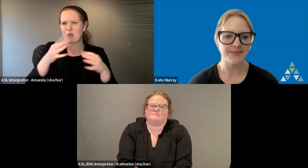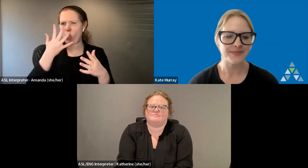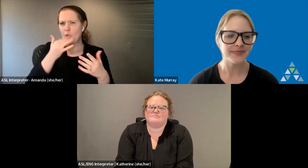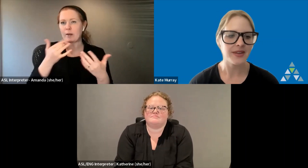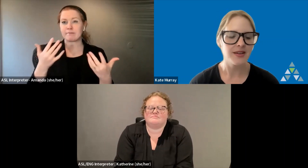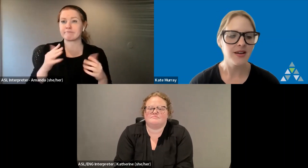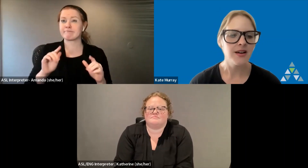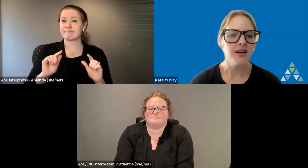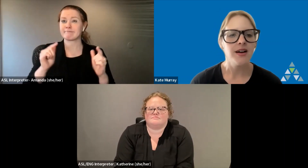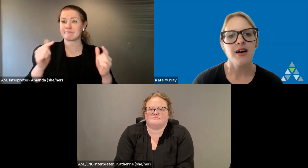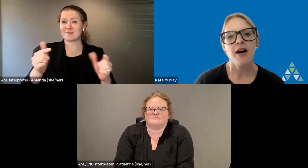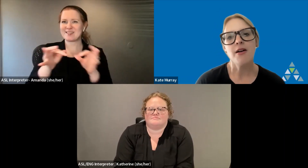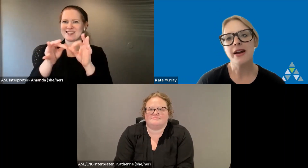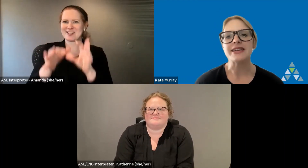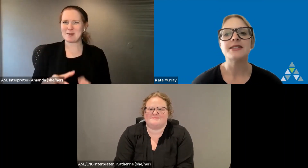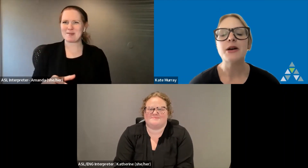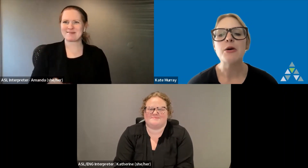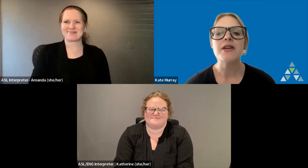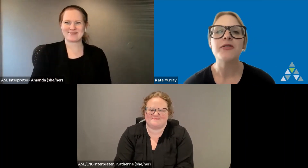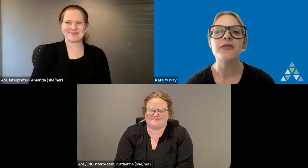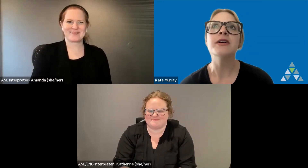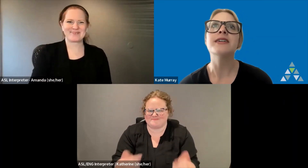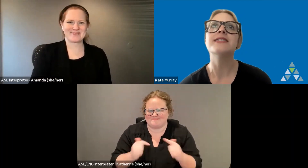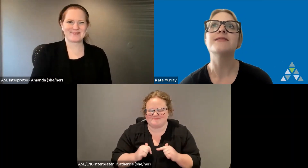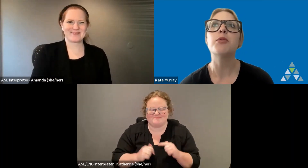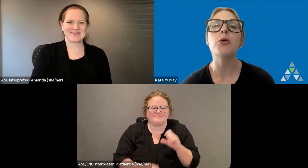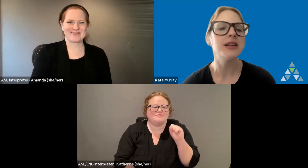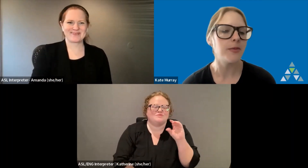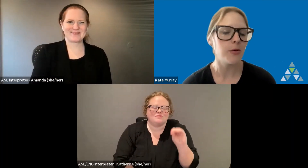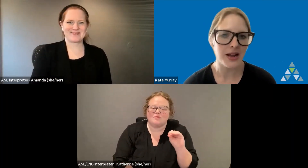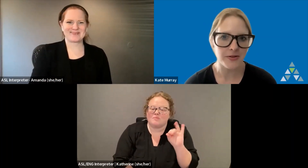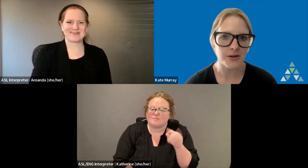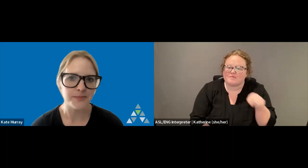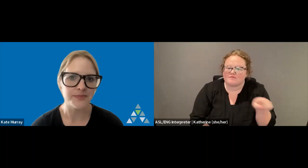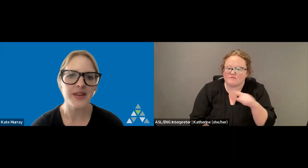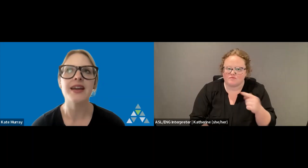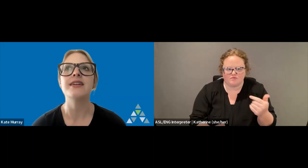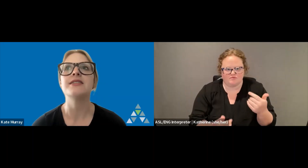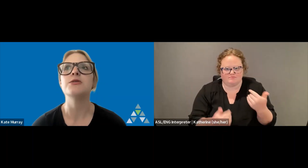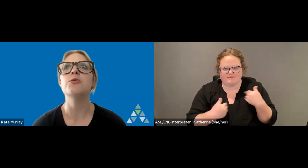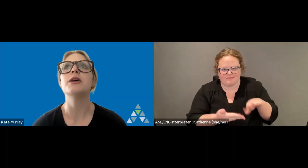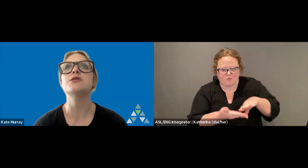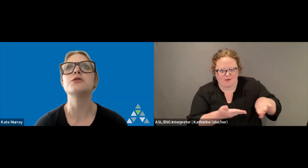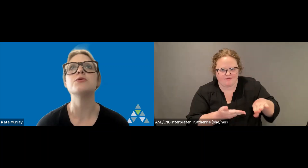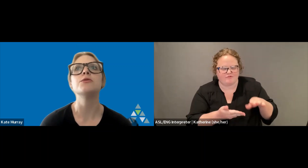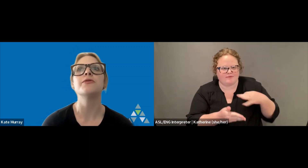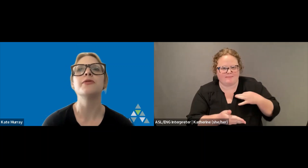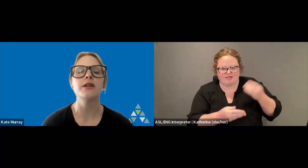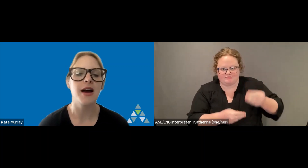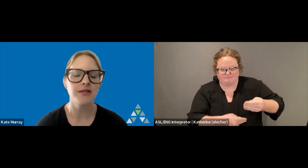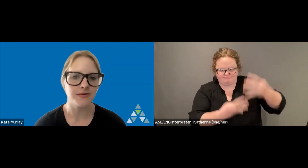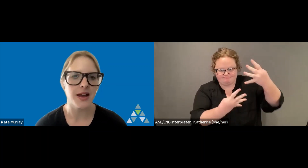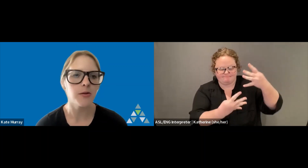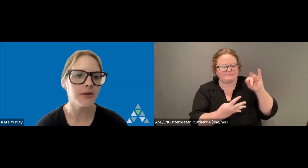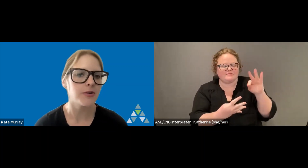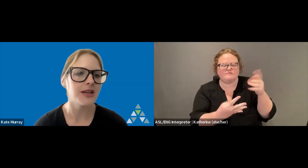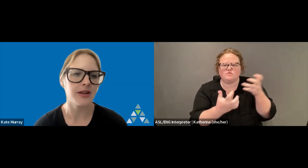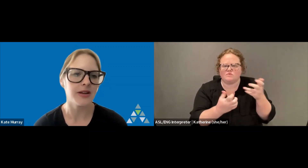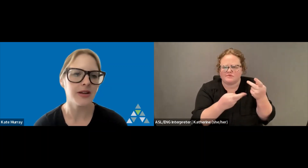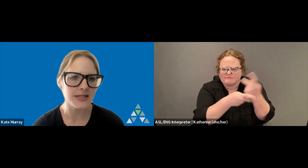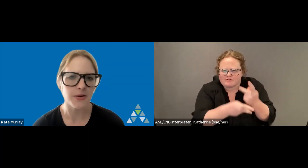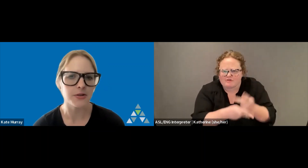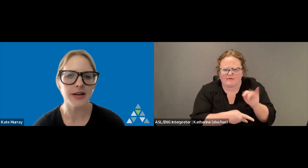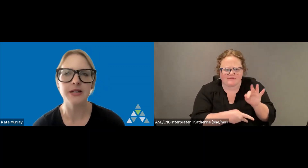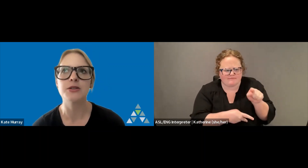please. All right, so if you're pulling up a waiver and you want to figure out if that waiver